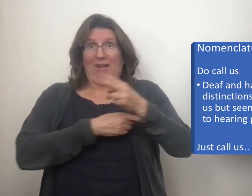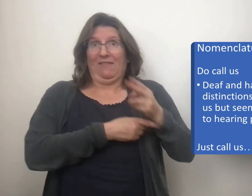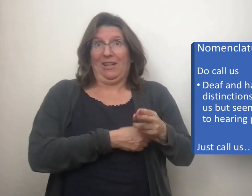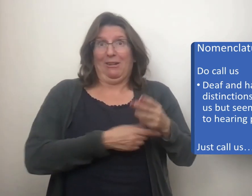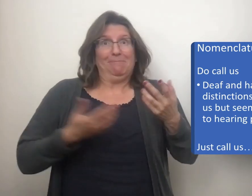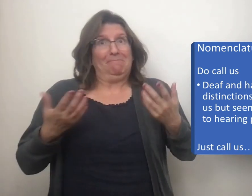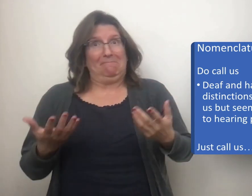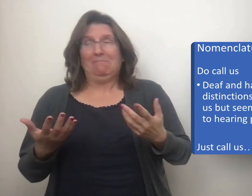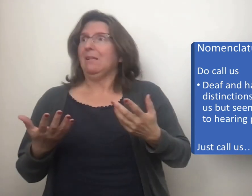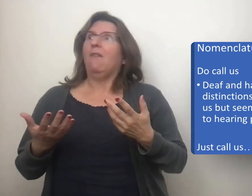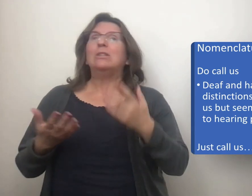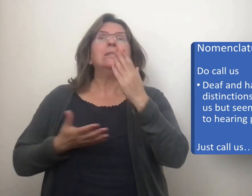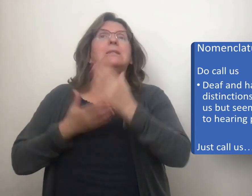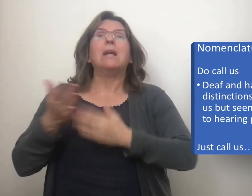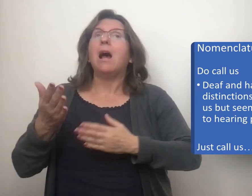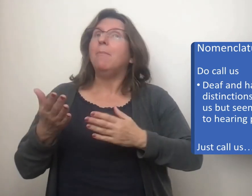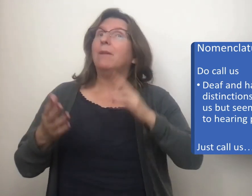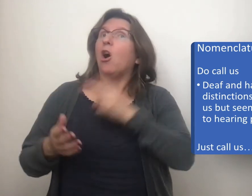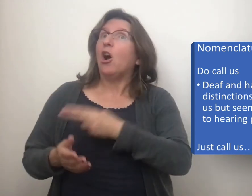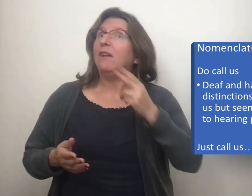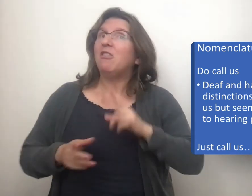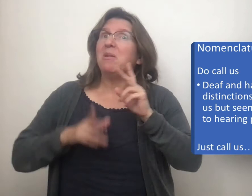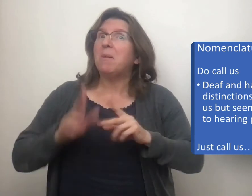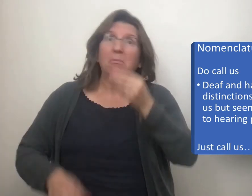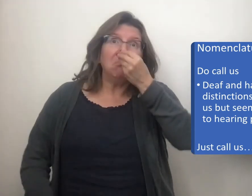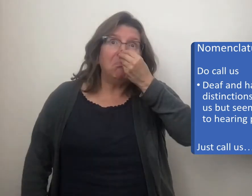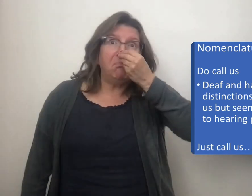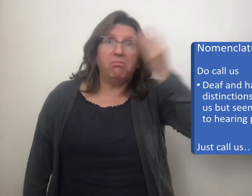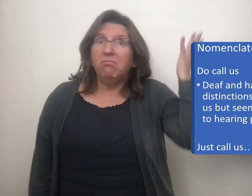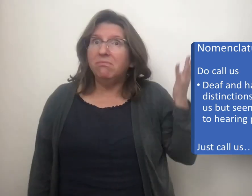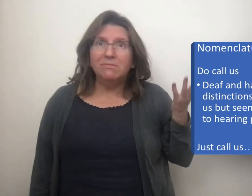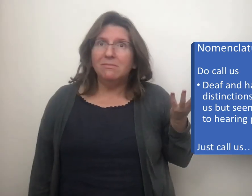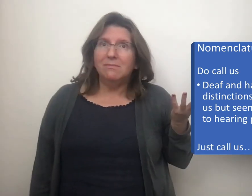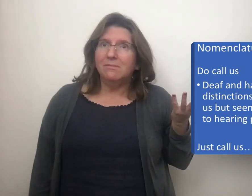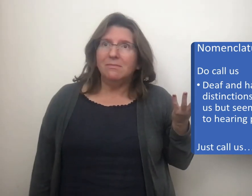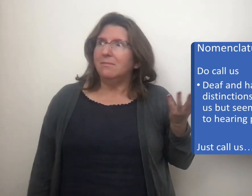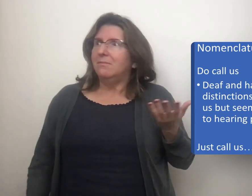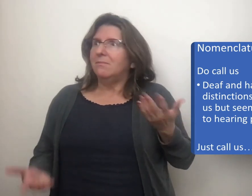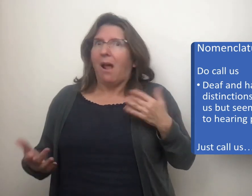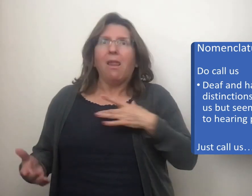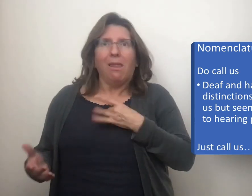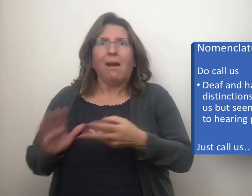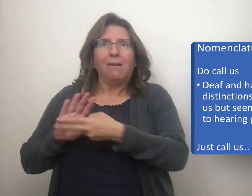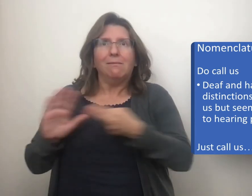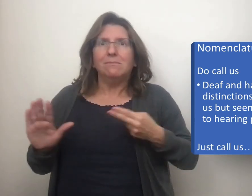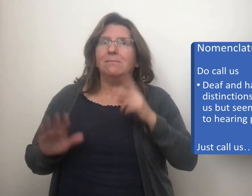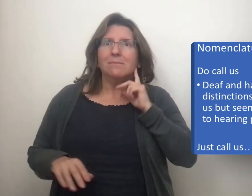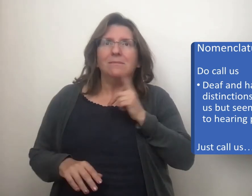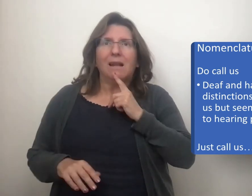The distinction between deaf or hard of hearing status, in terms of what you actually can hear, is not important to us at